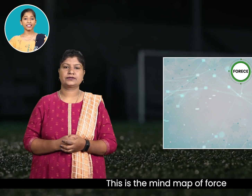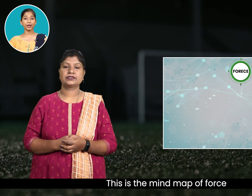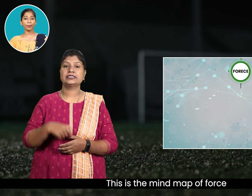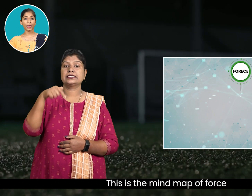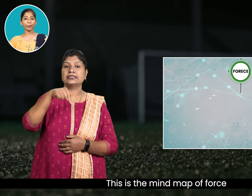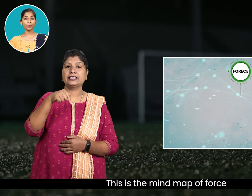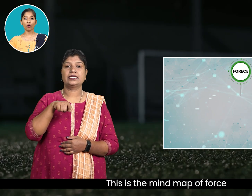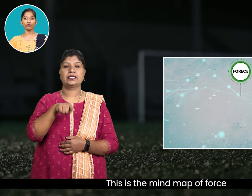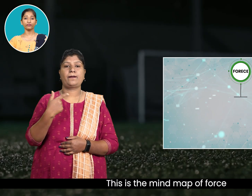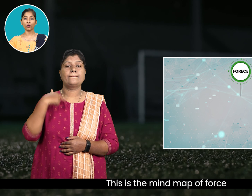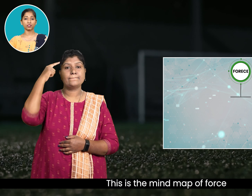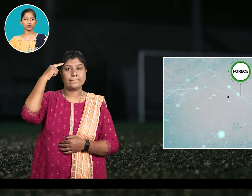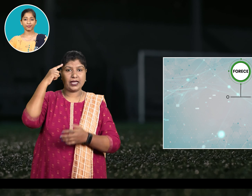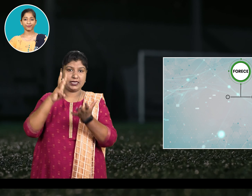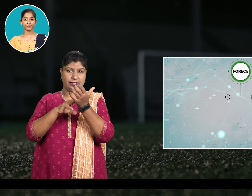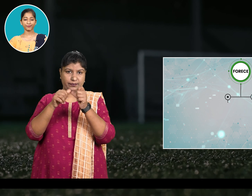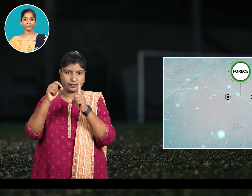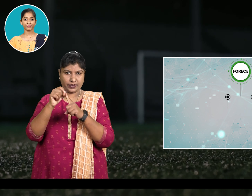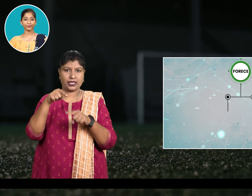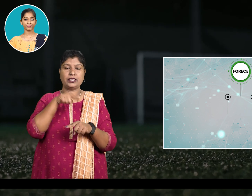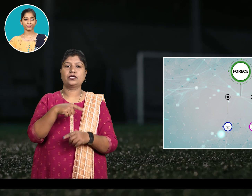This is the mind map of force.